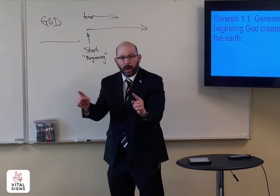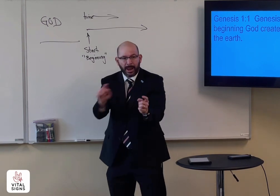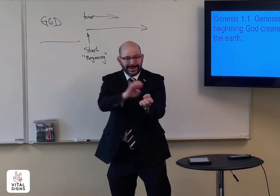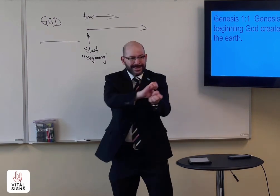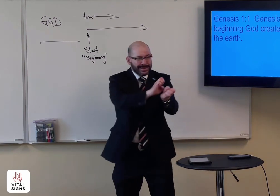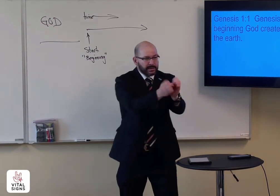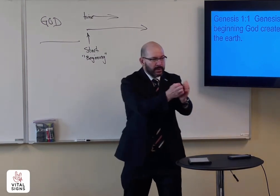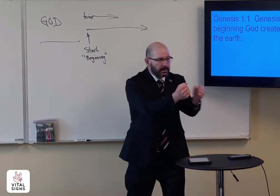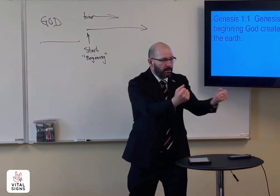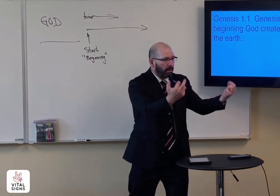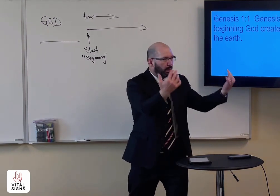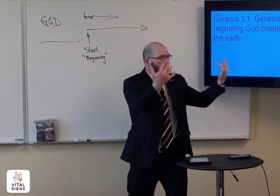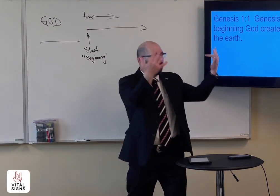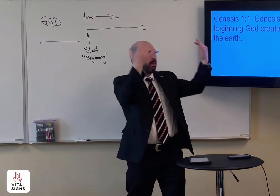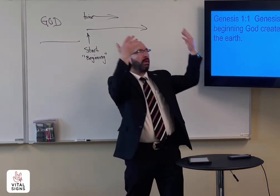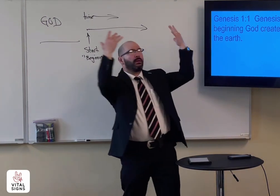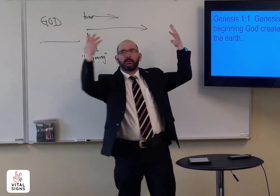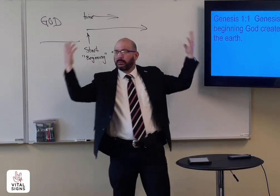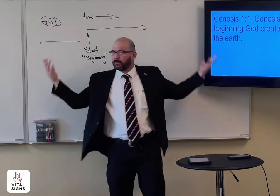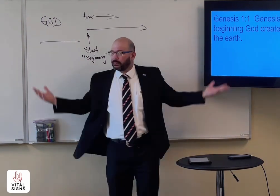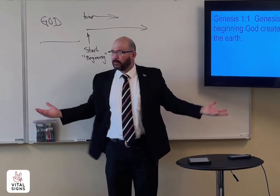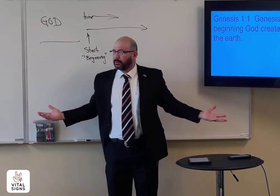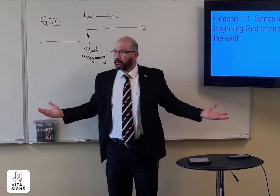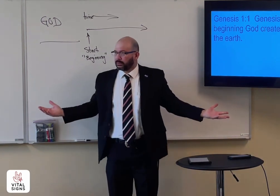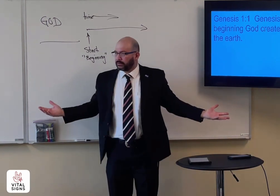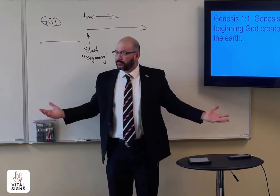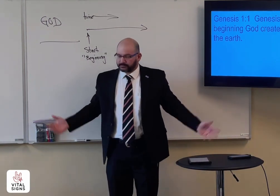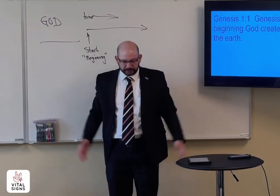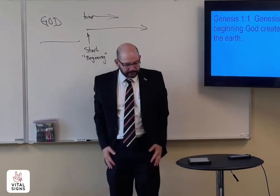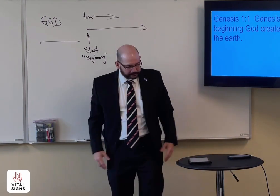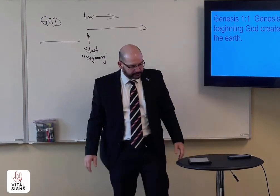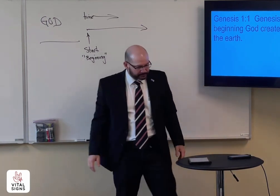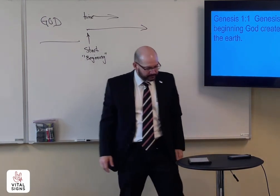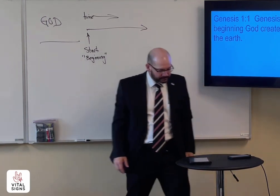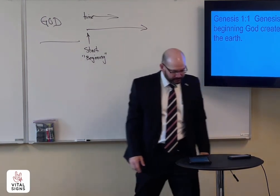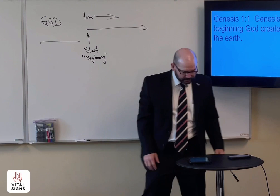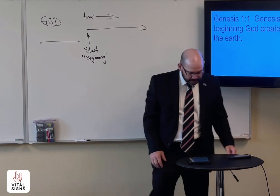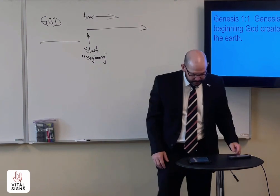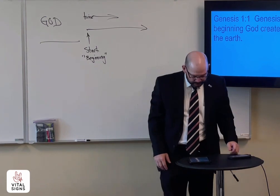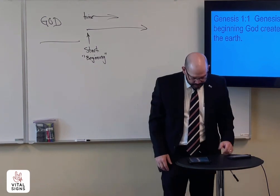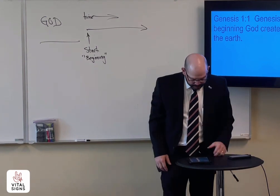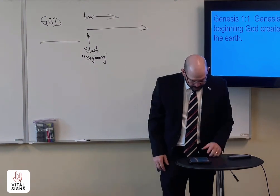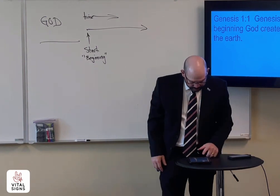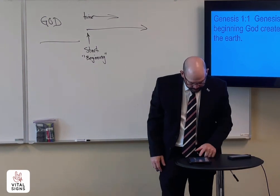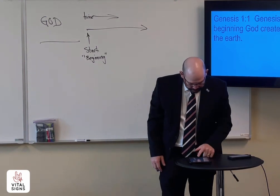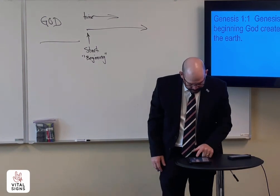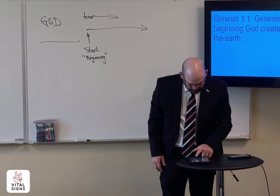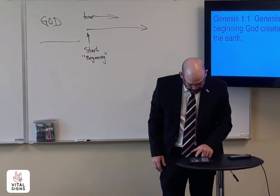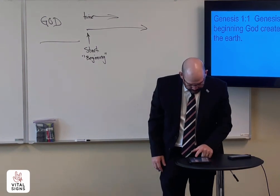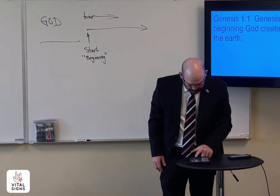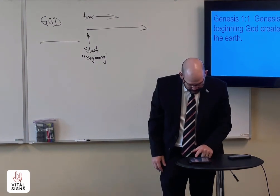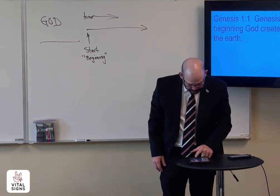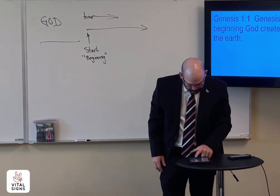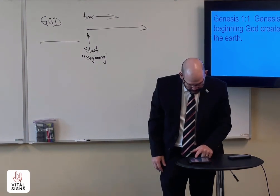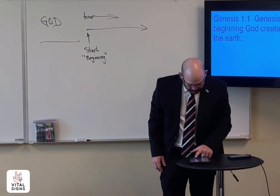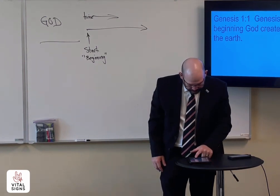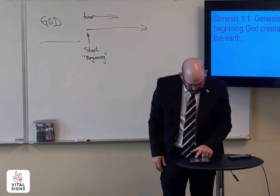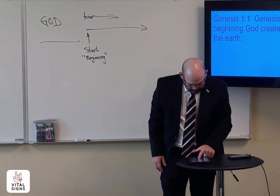small group over here, support, has creation, the, this large group supports